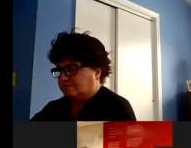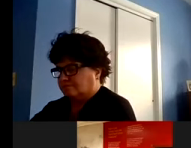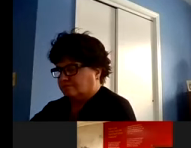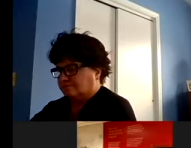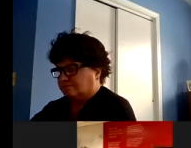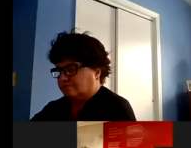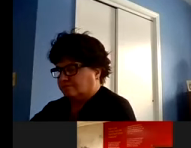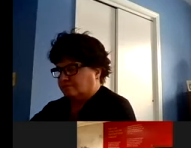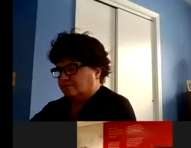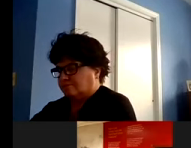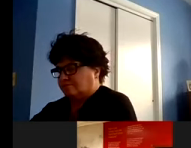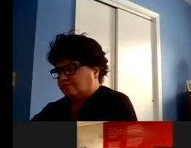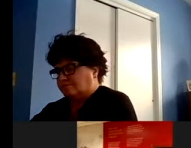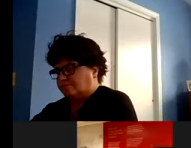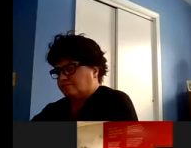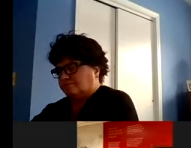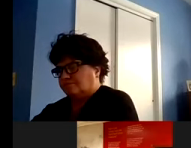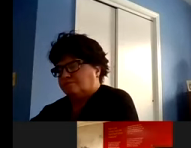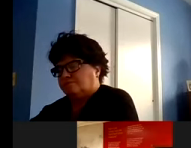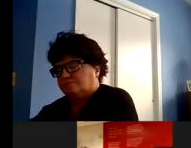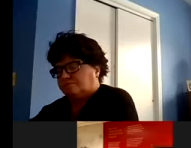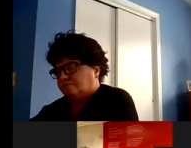the Third World.